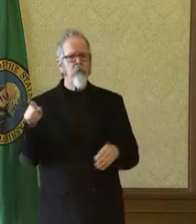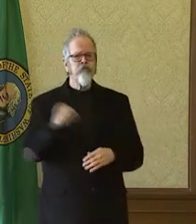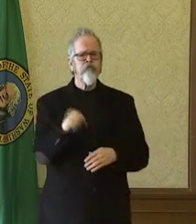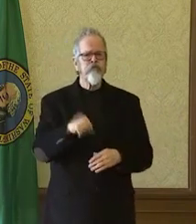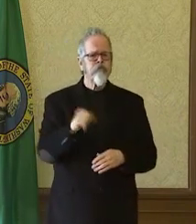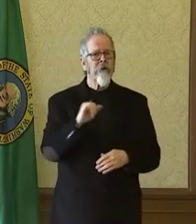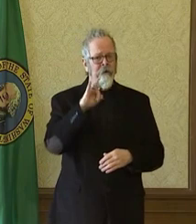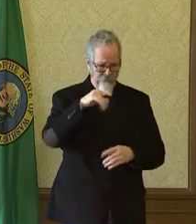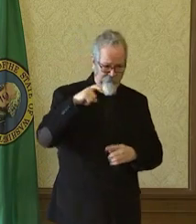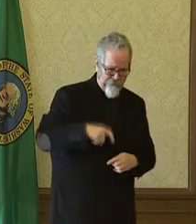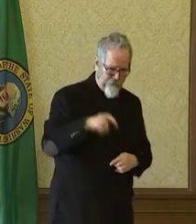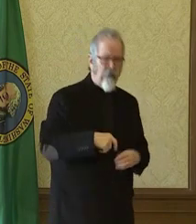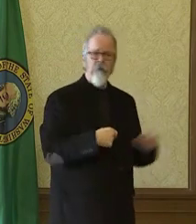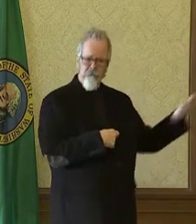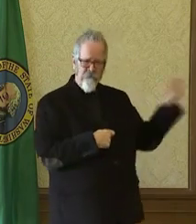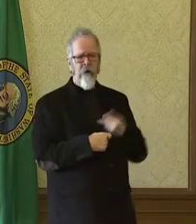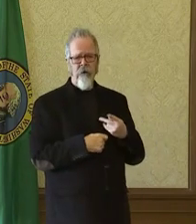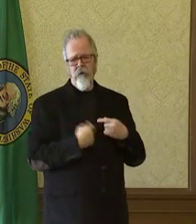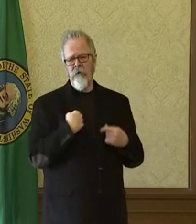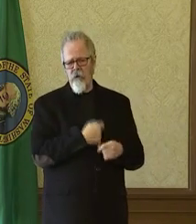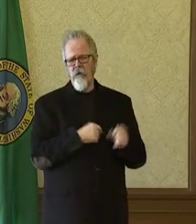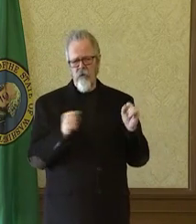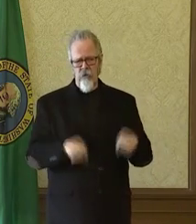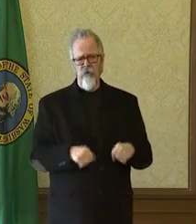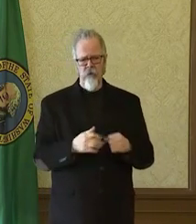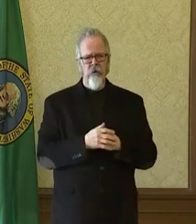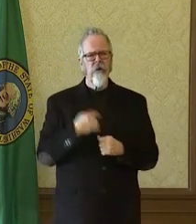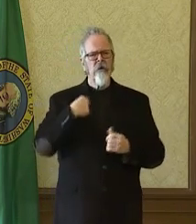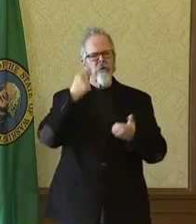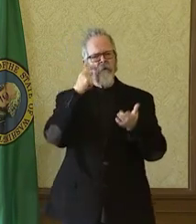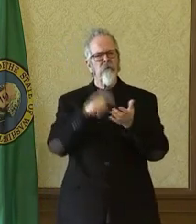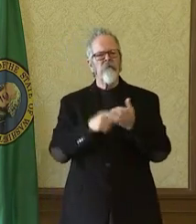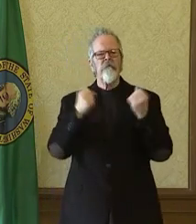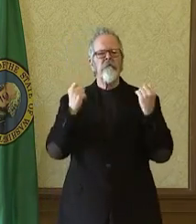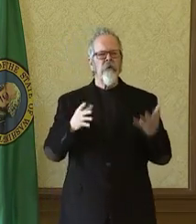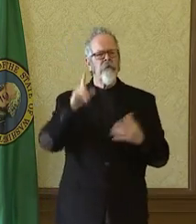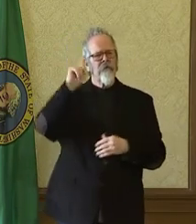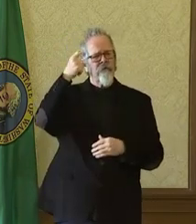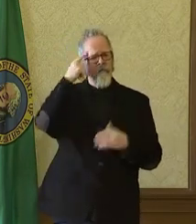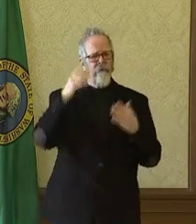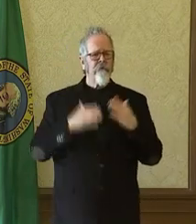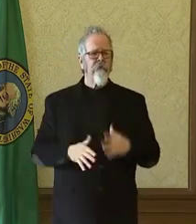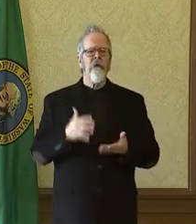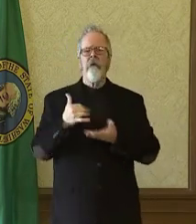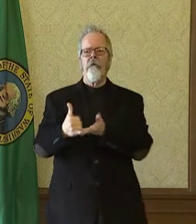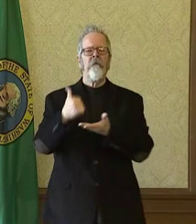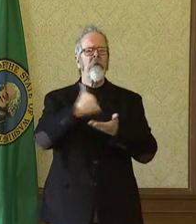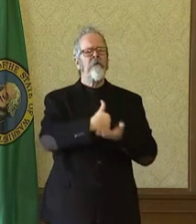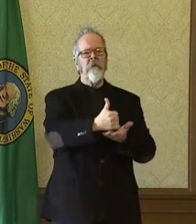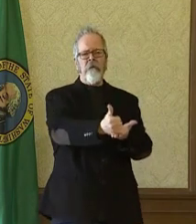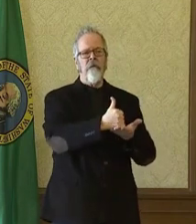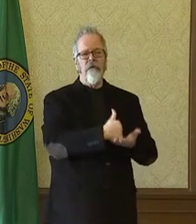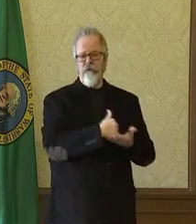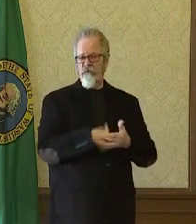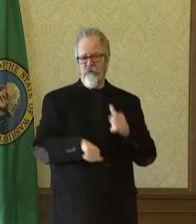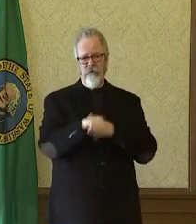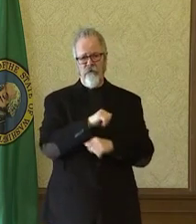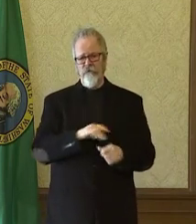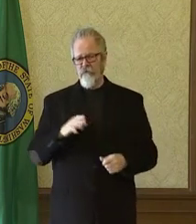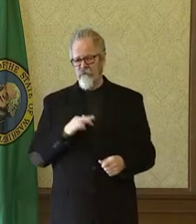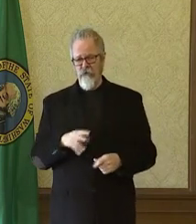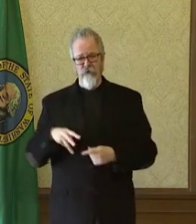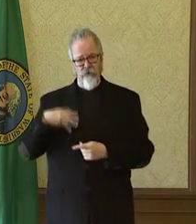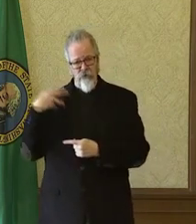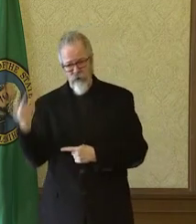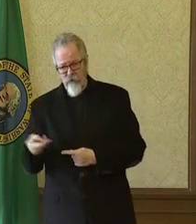finding governors who are sharing this responsibility. As I've indicated, Washington, California, Oregon all acted responsibly in this